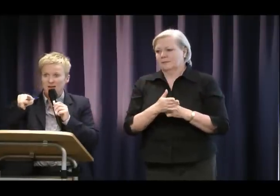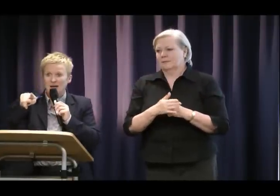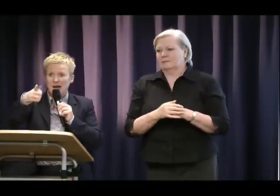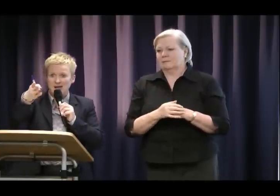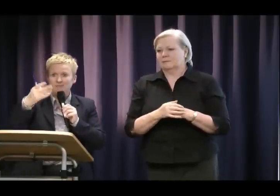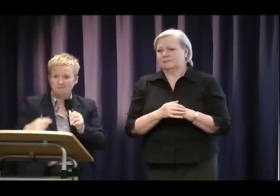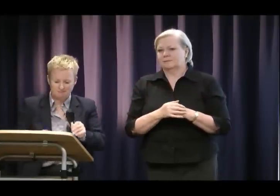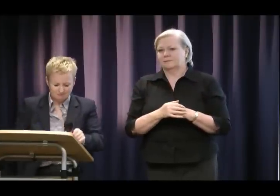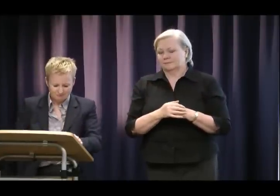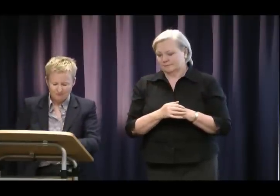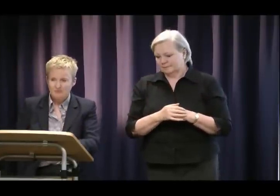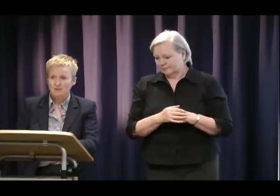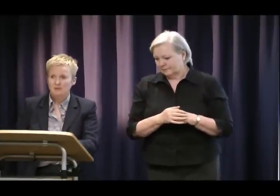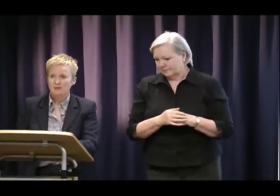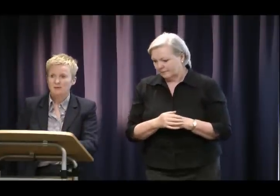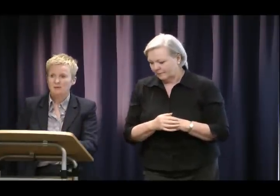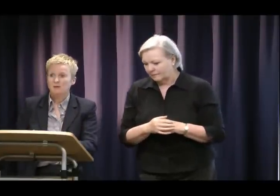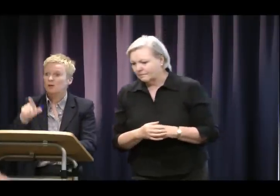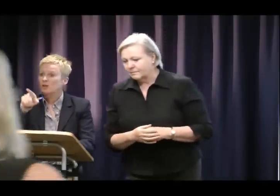Anne?